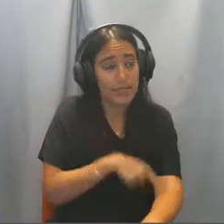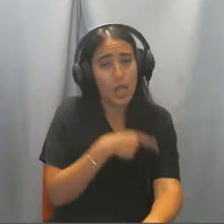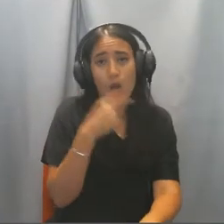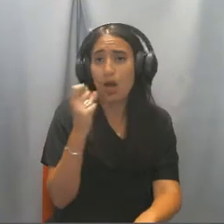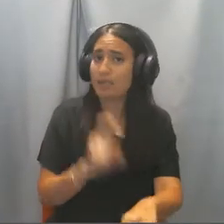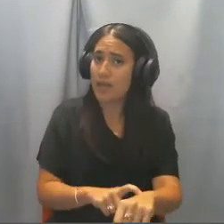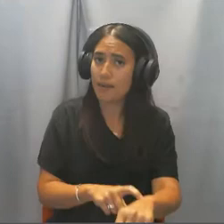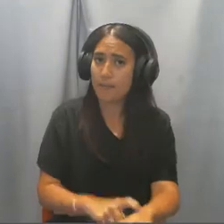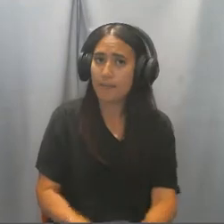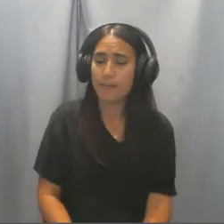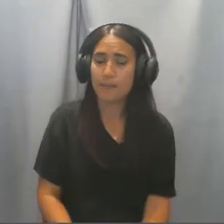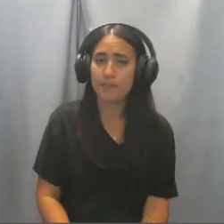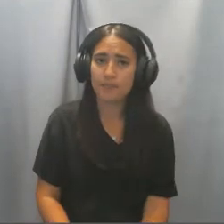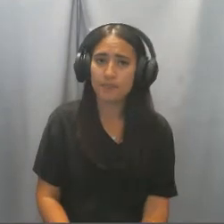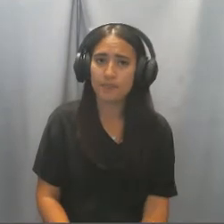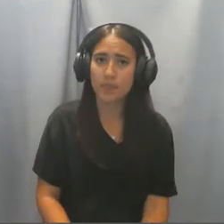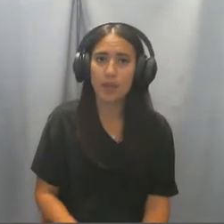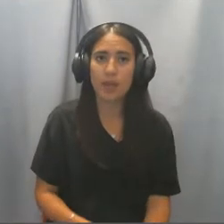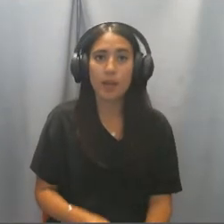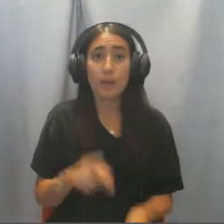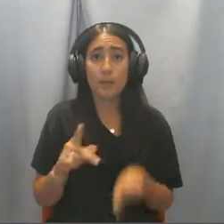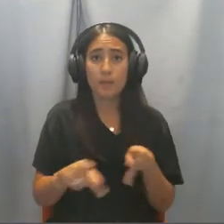on the people who hold the grudges.